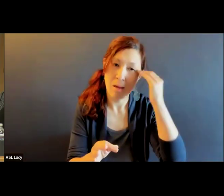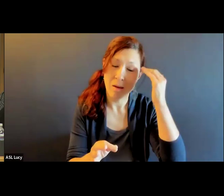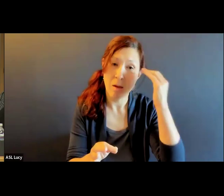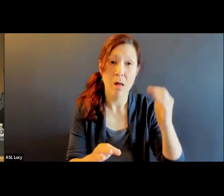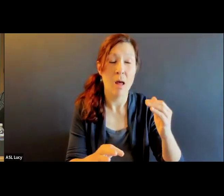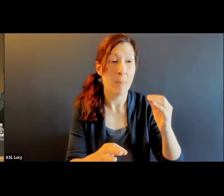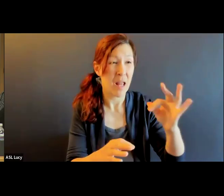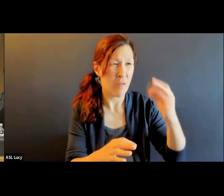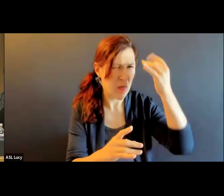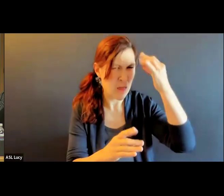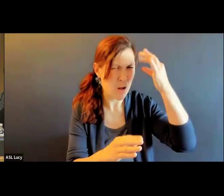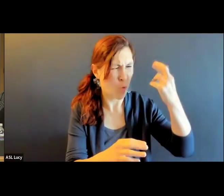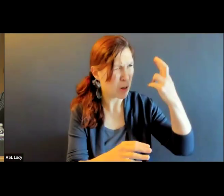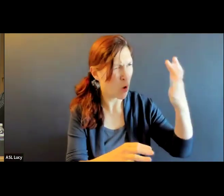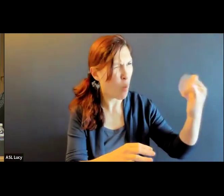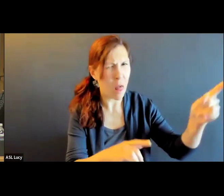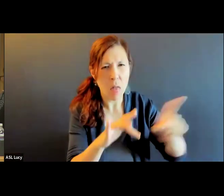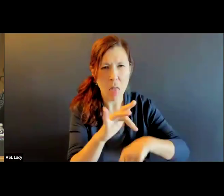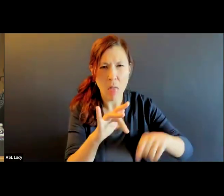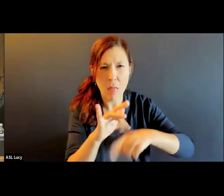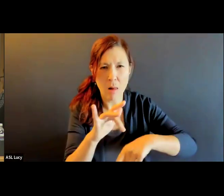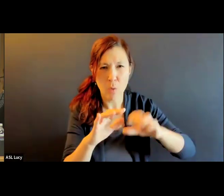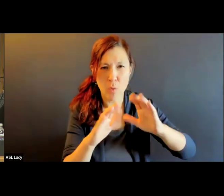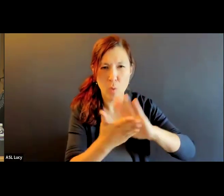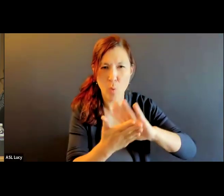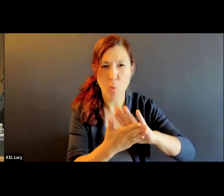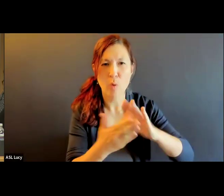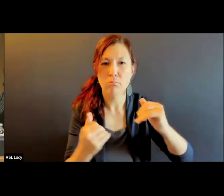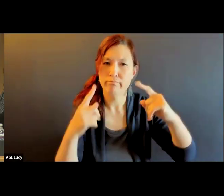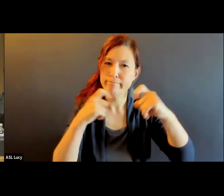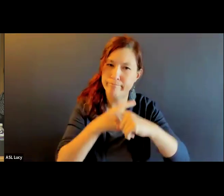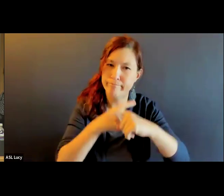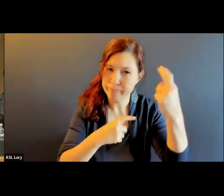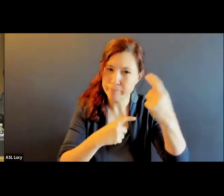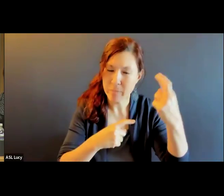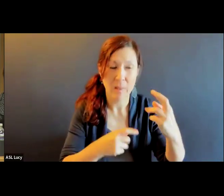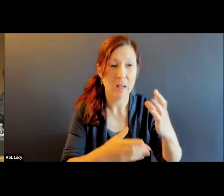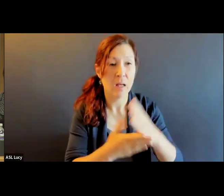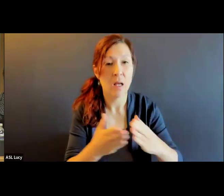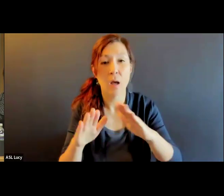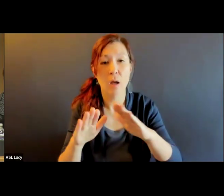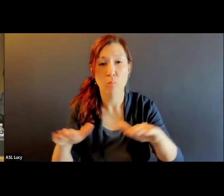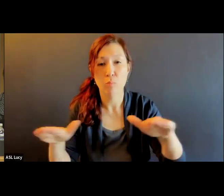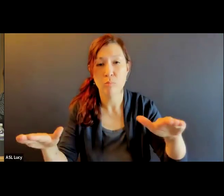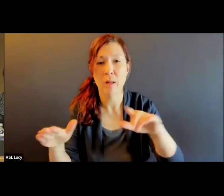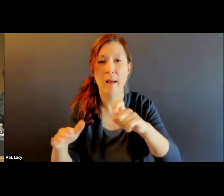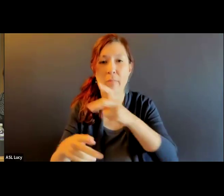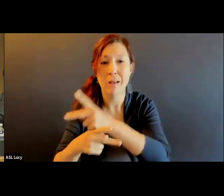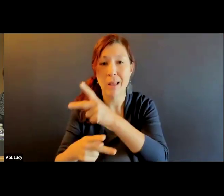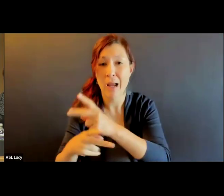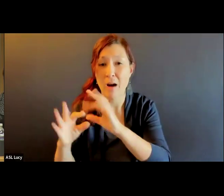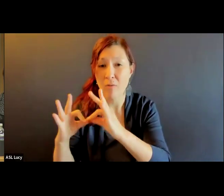very complex. Besides caring for family members, experiencing homelessness